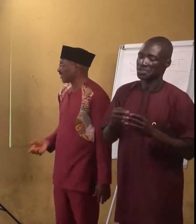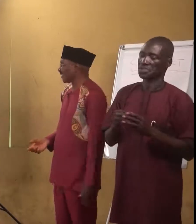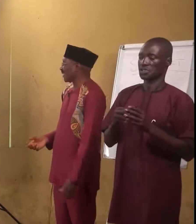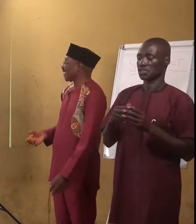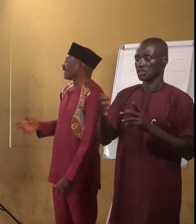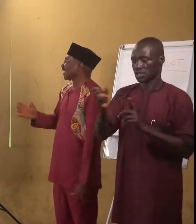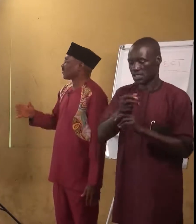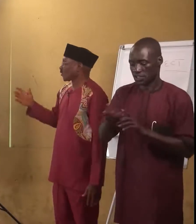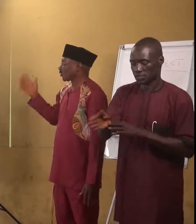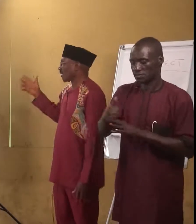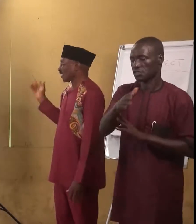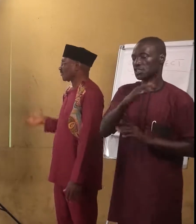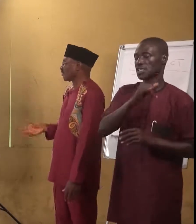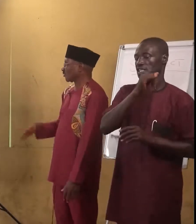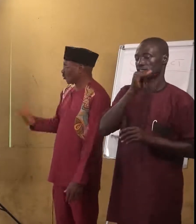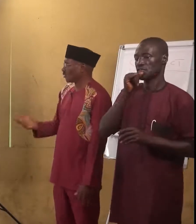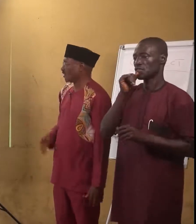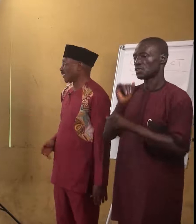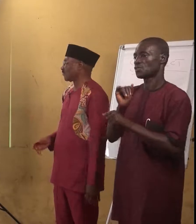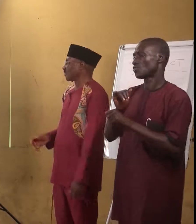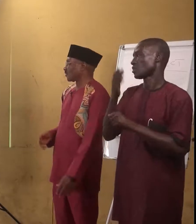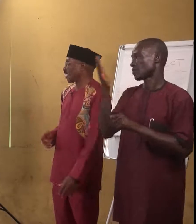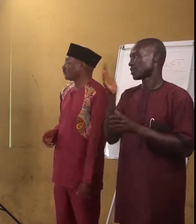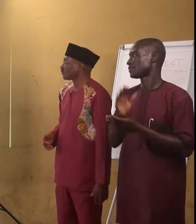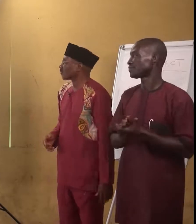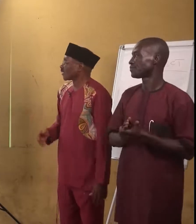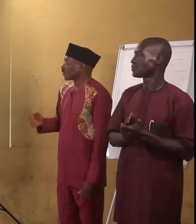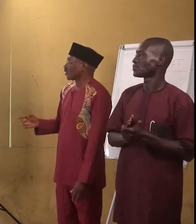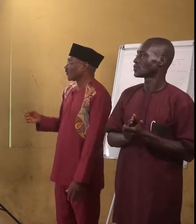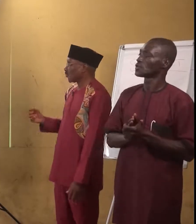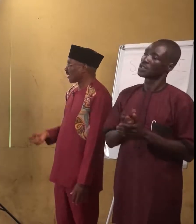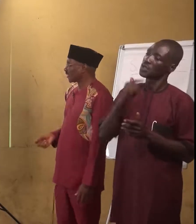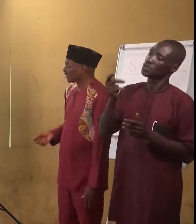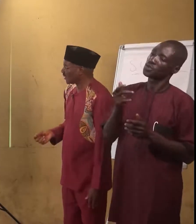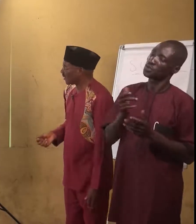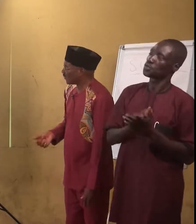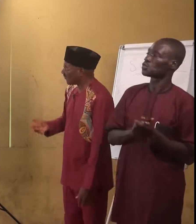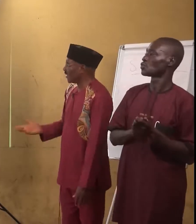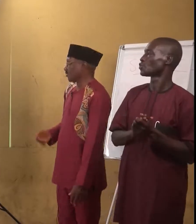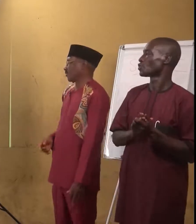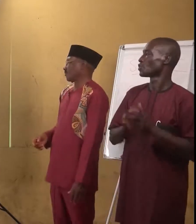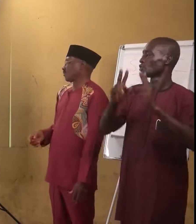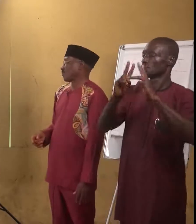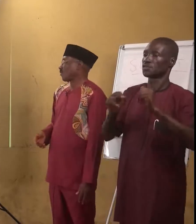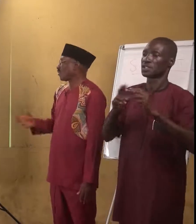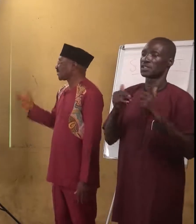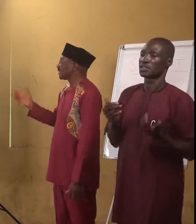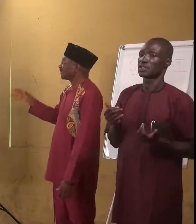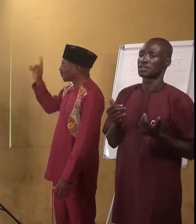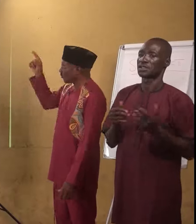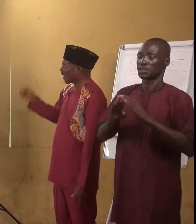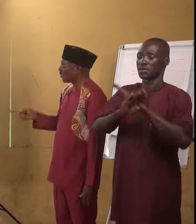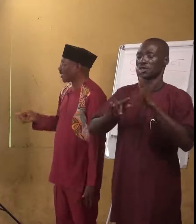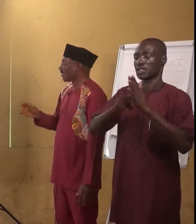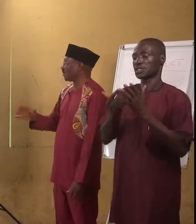hunting. And agricultural activities goes on there, right? So if you look at it, village, under